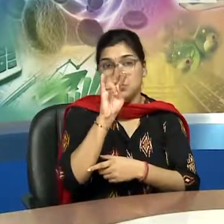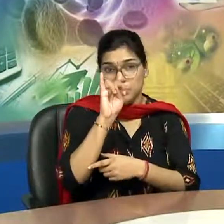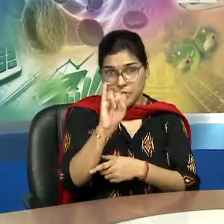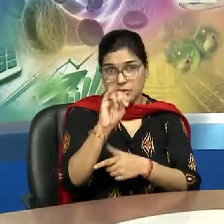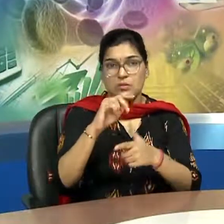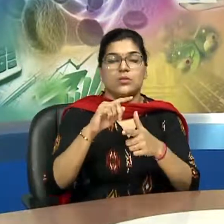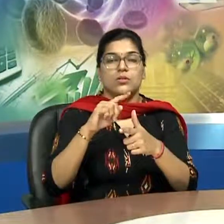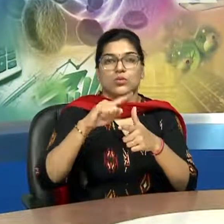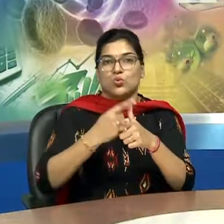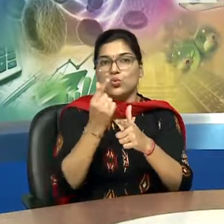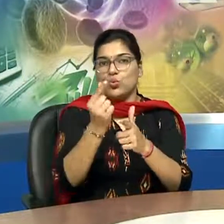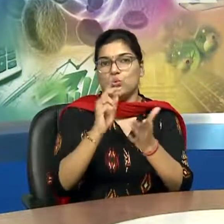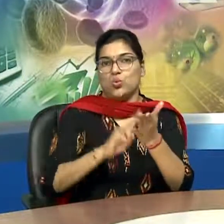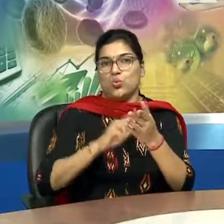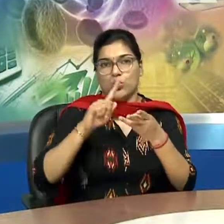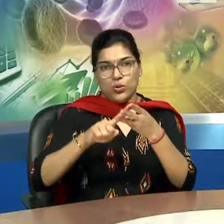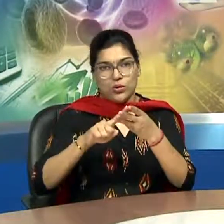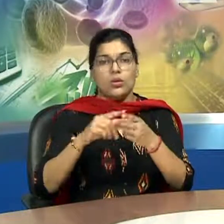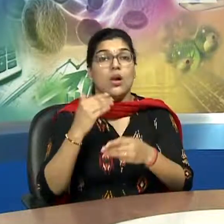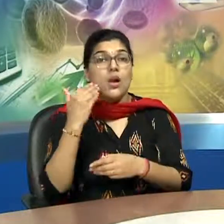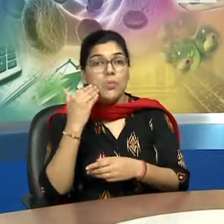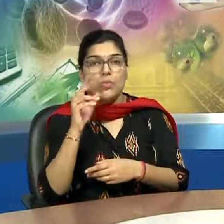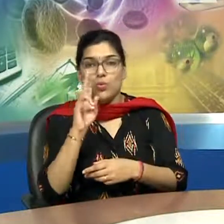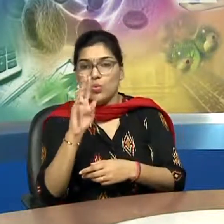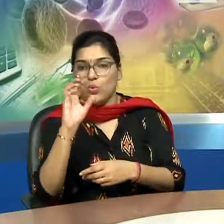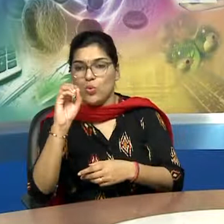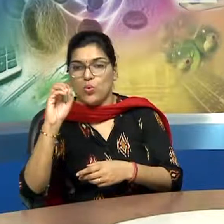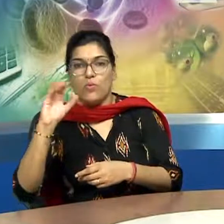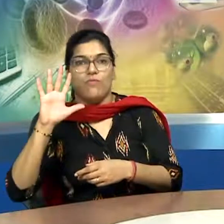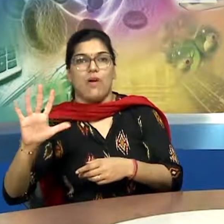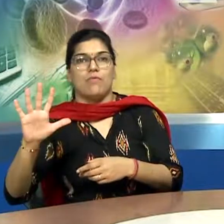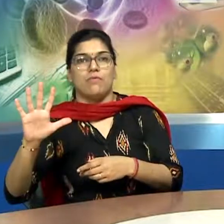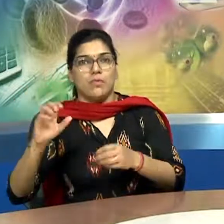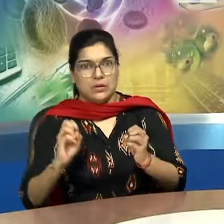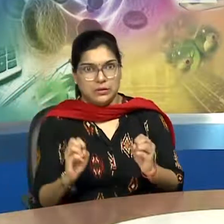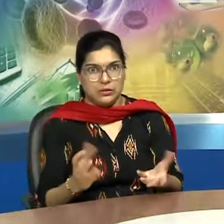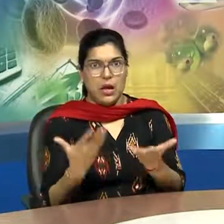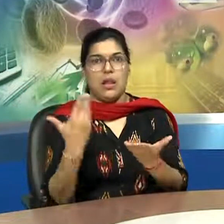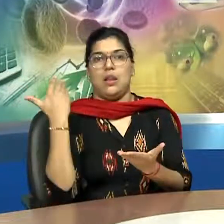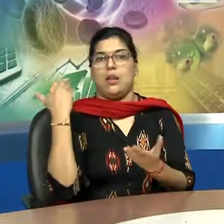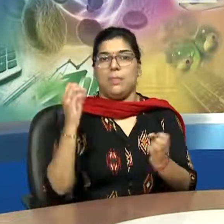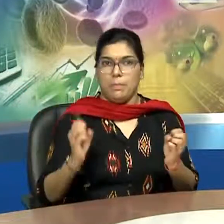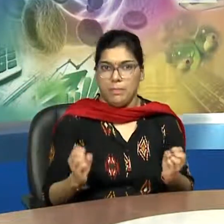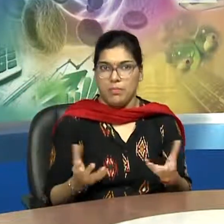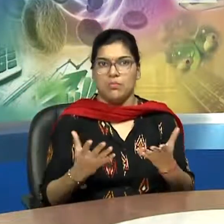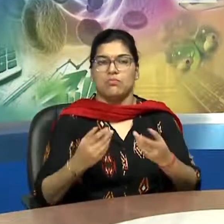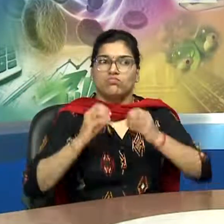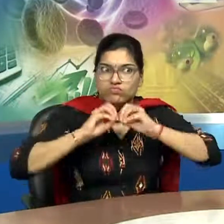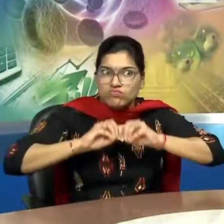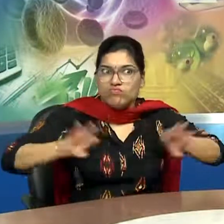June, and it started since the year 2005.